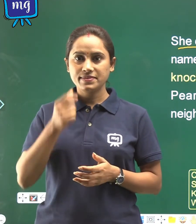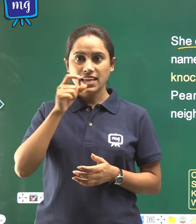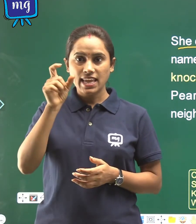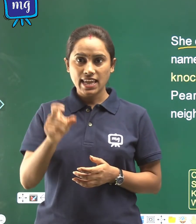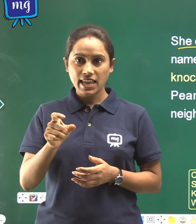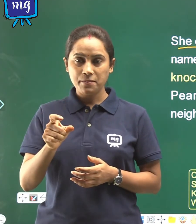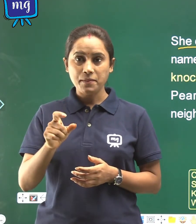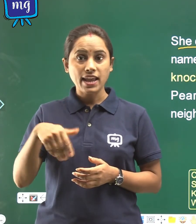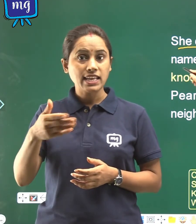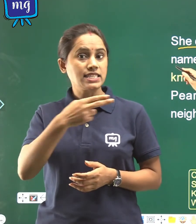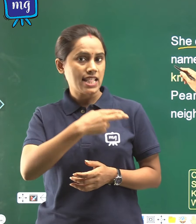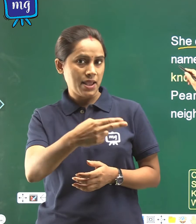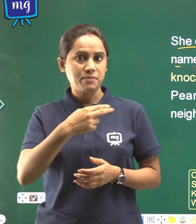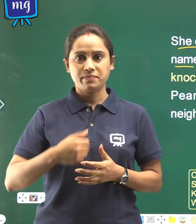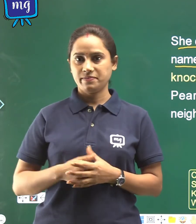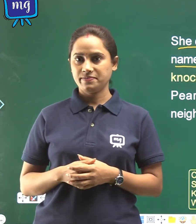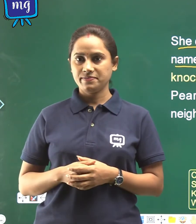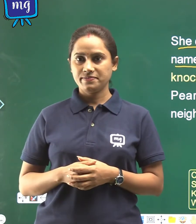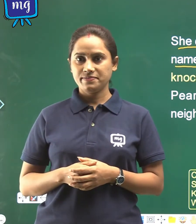him by his name.